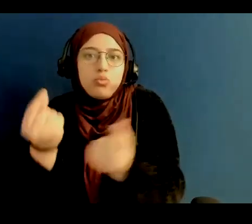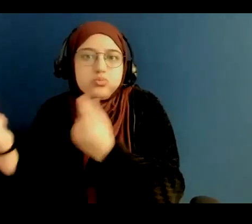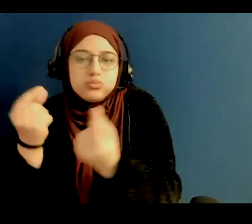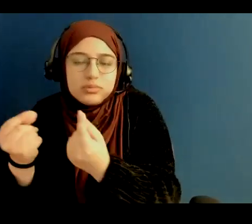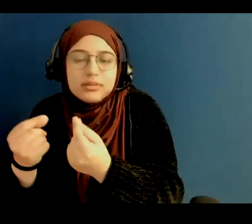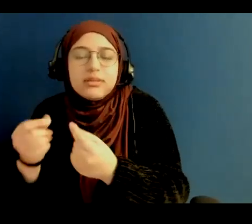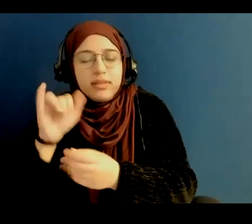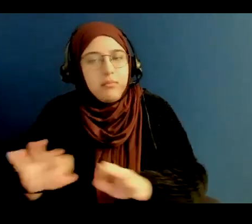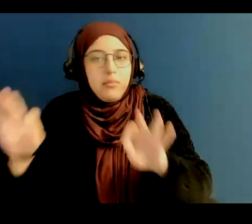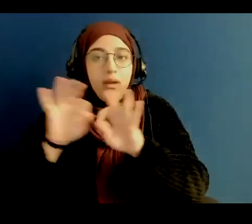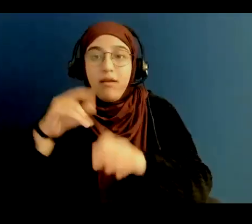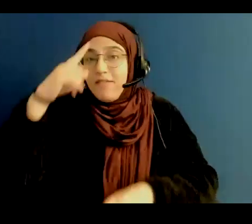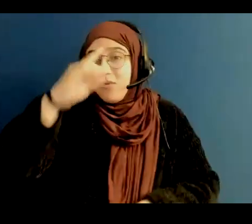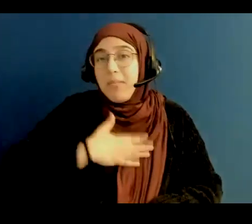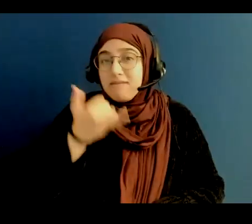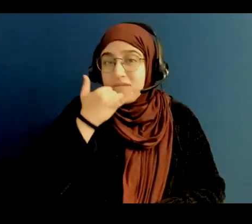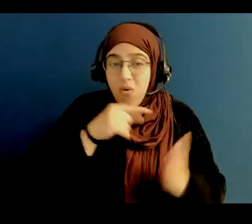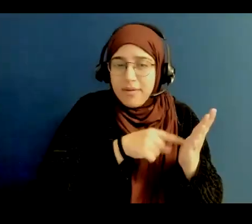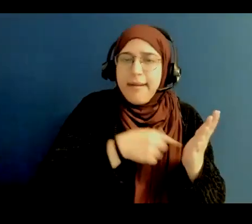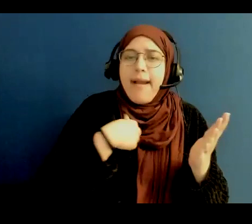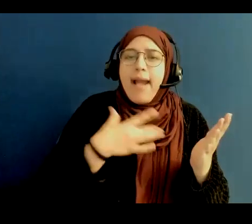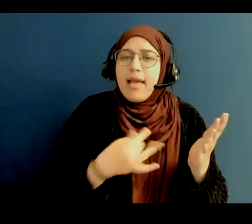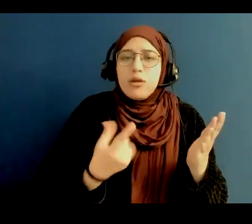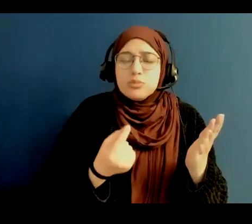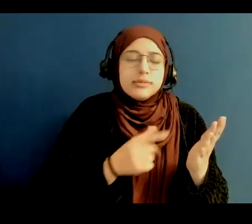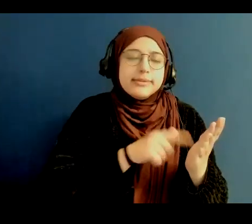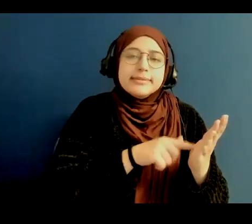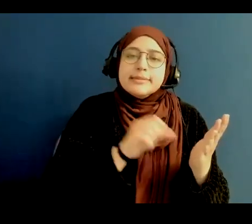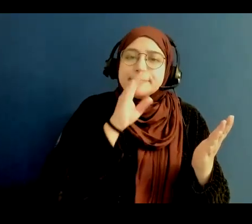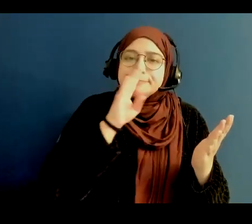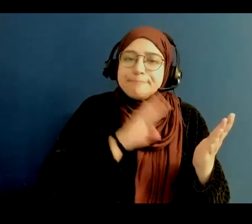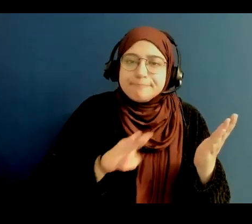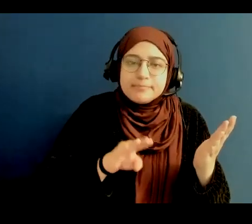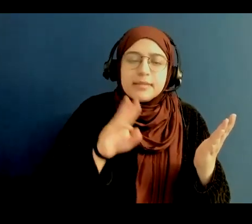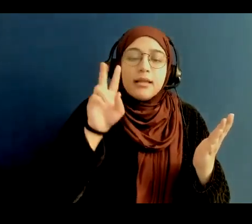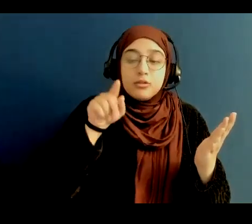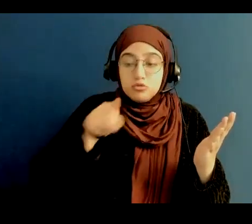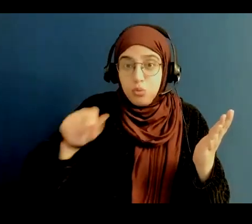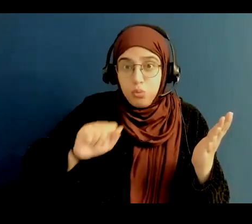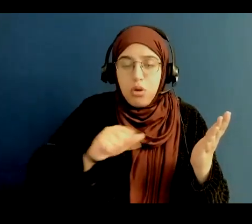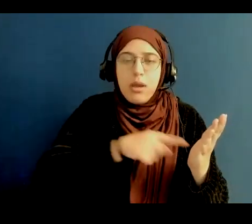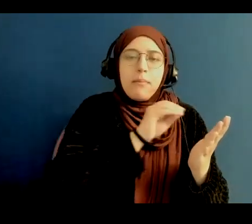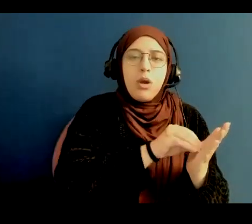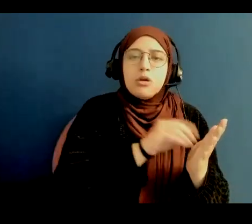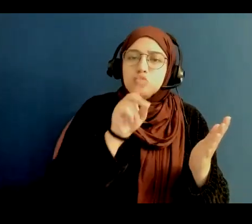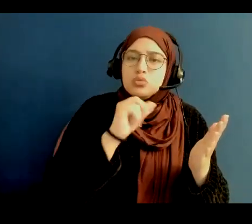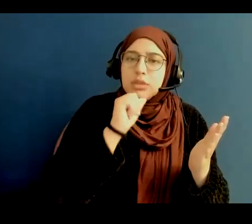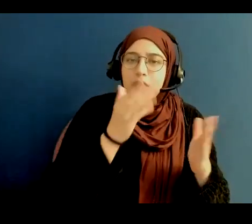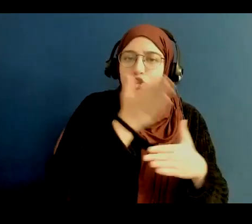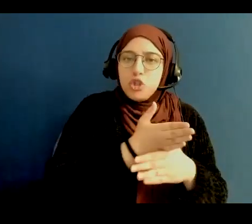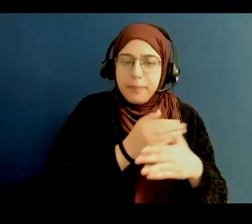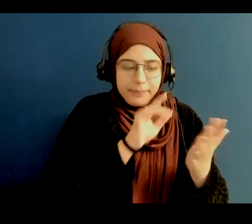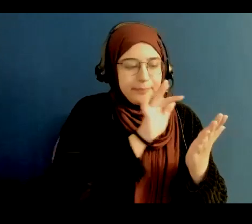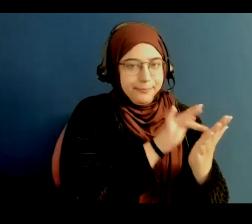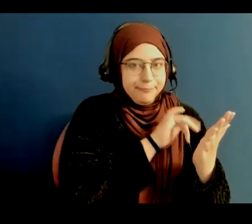phone, I like to put it on silent and on do not disturb when I'm doing work. and I would have to be in the right place. So if